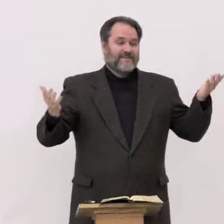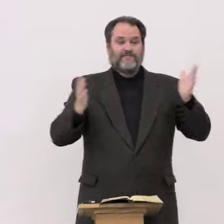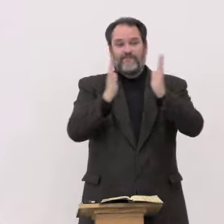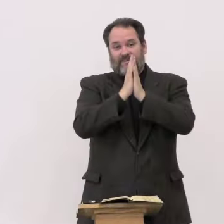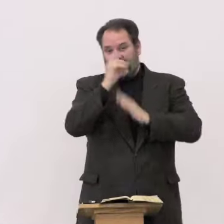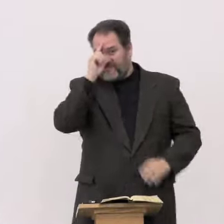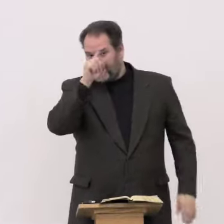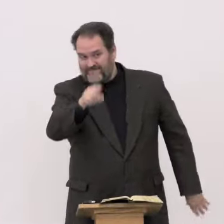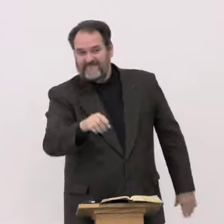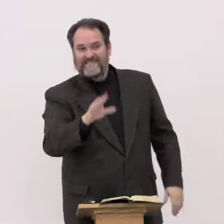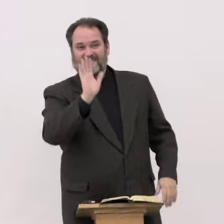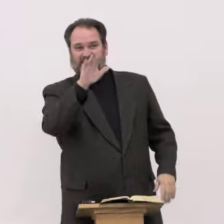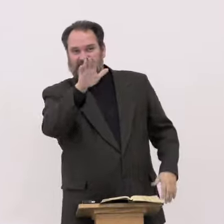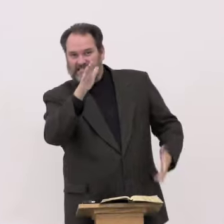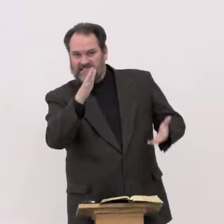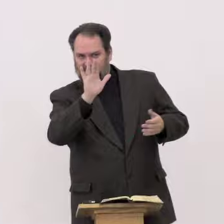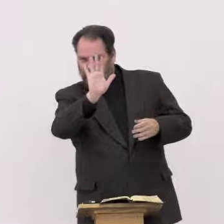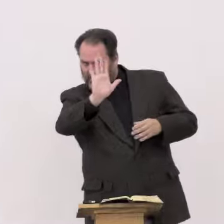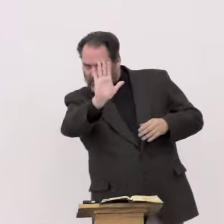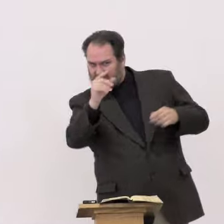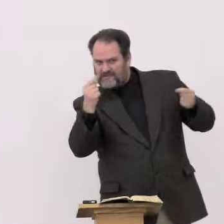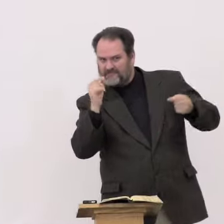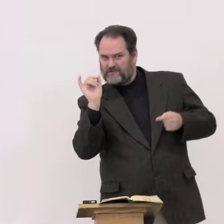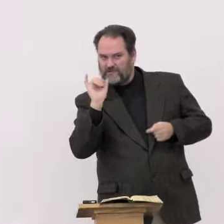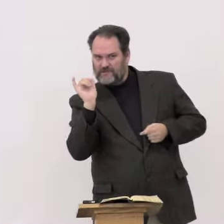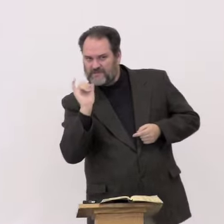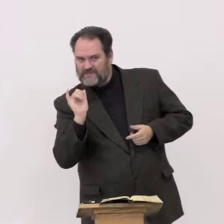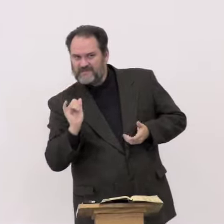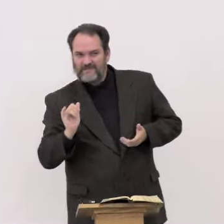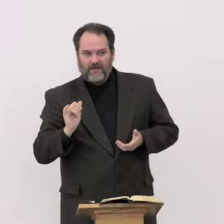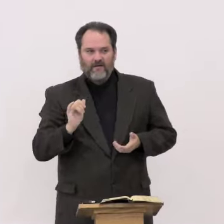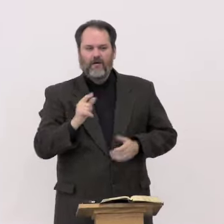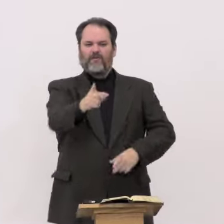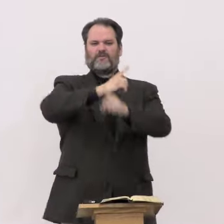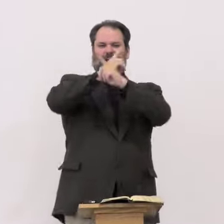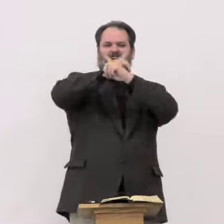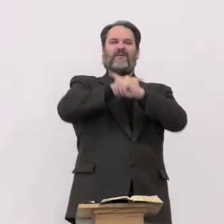something, that tell people that they're doing something wrong when they're doing it as well.